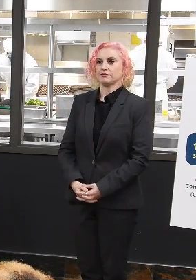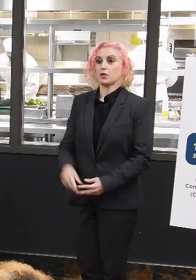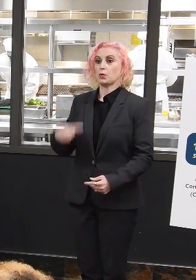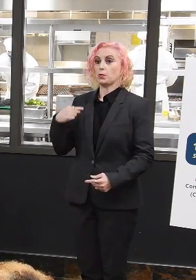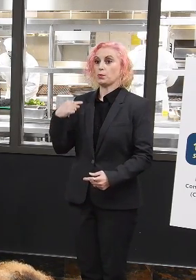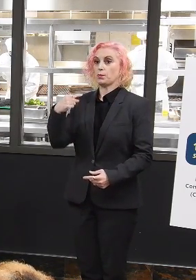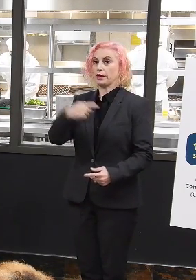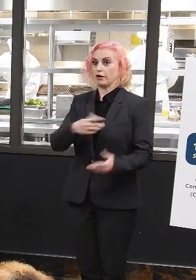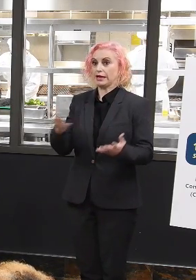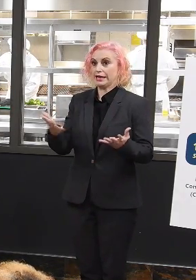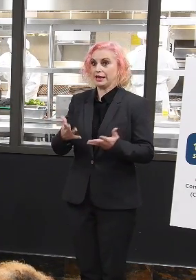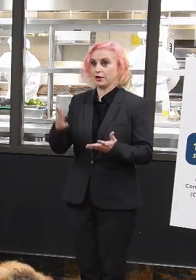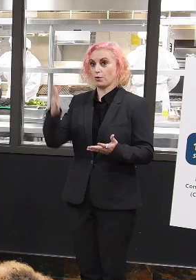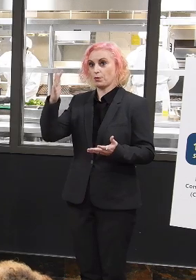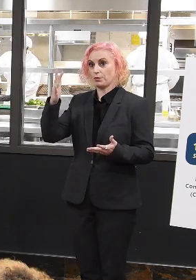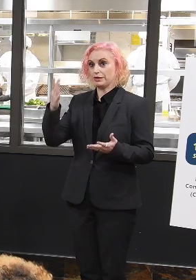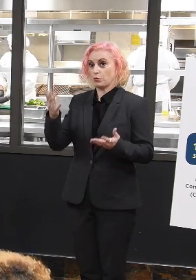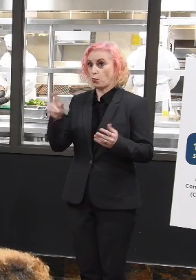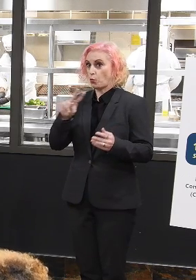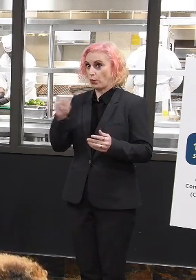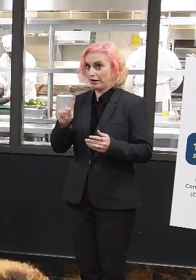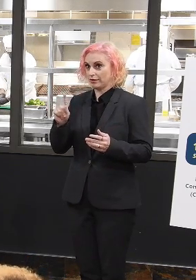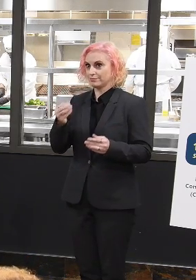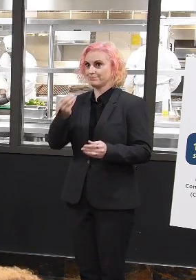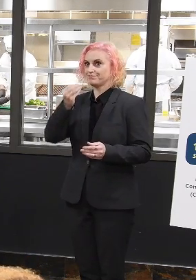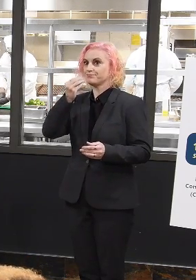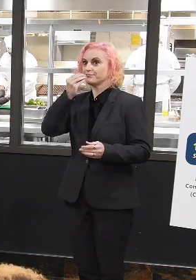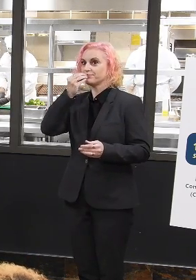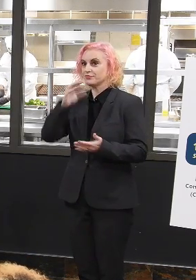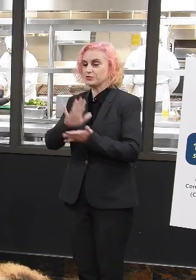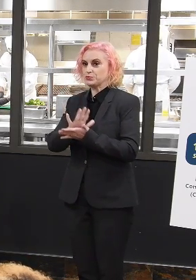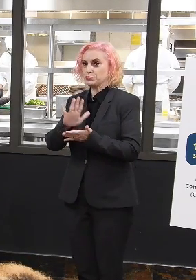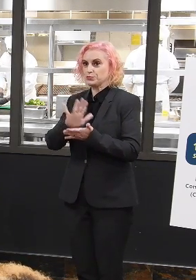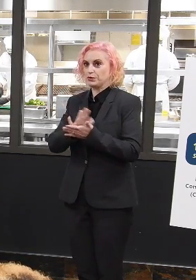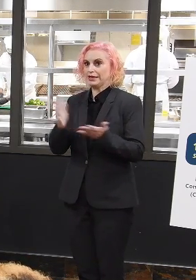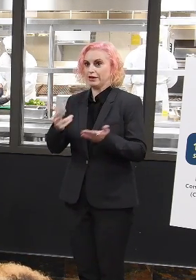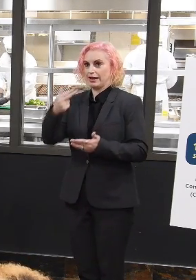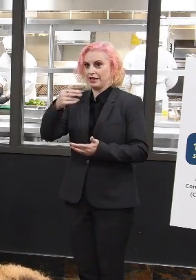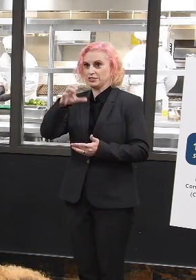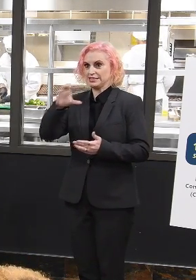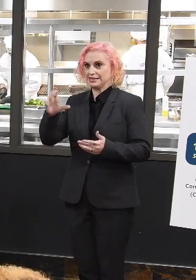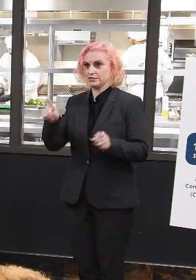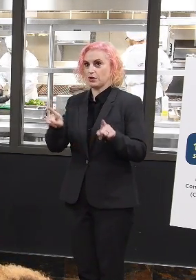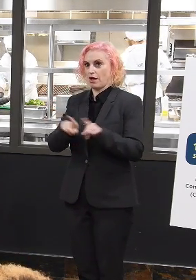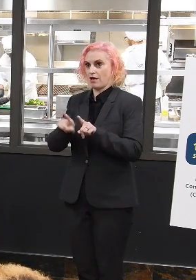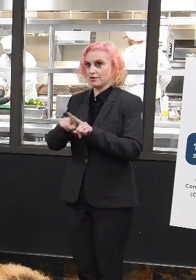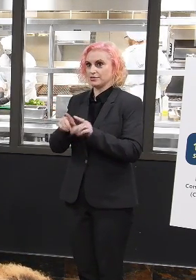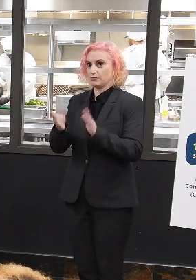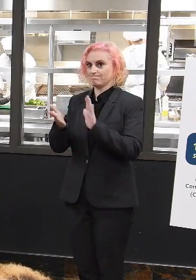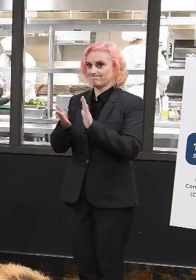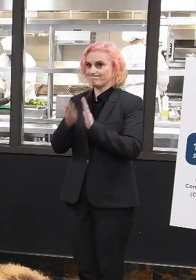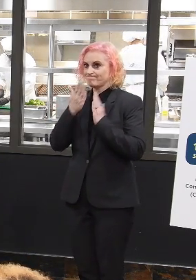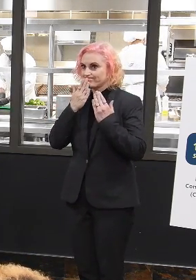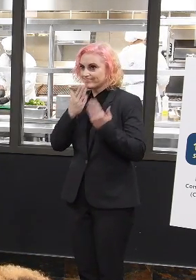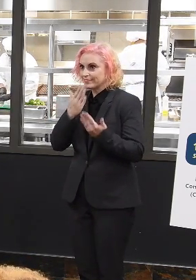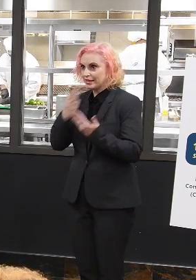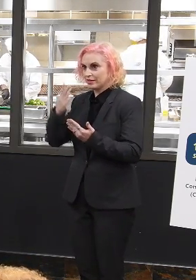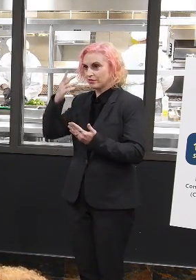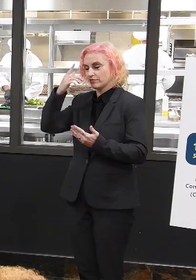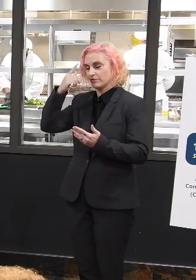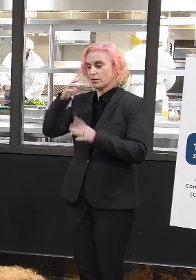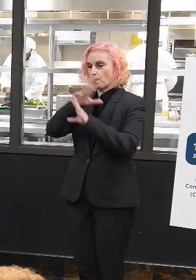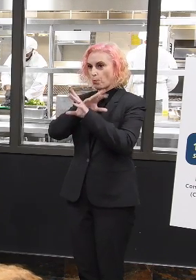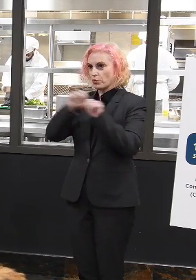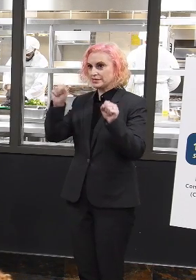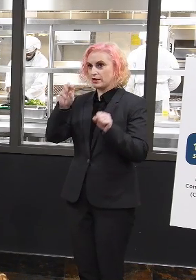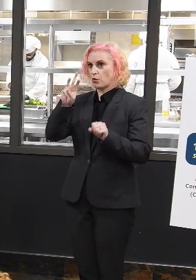We are here at the Culinary School at Howard Community College. So let's also give a rousing thank you to President